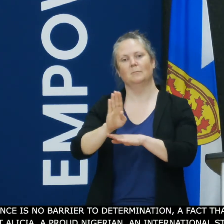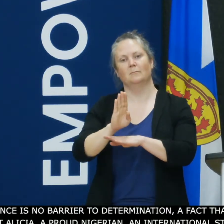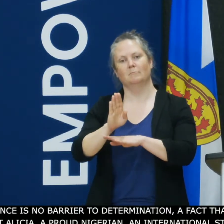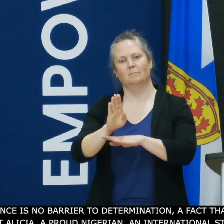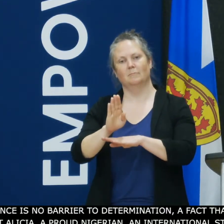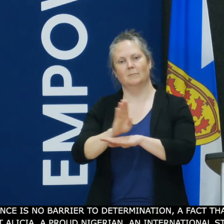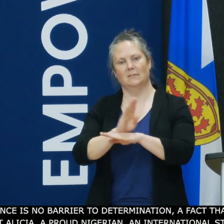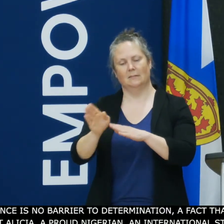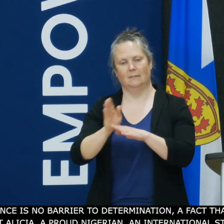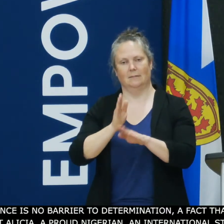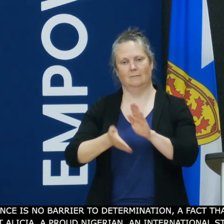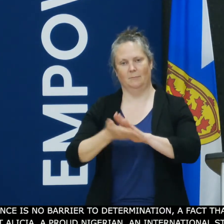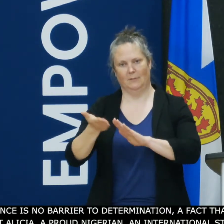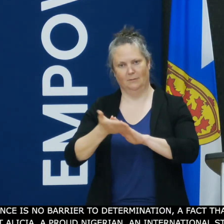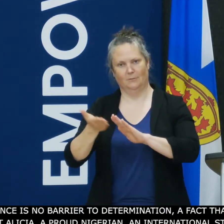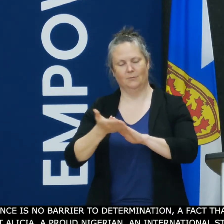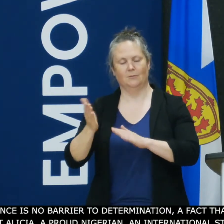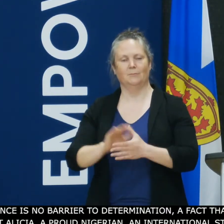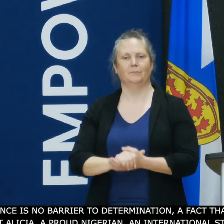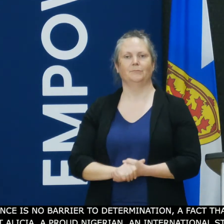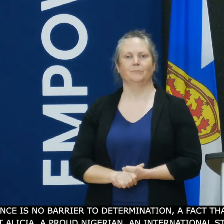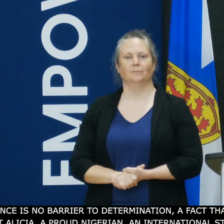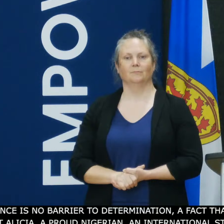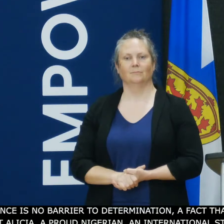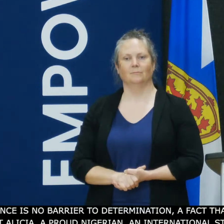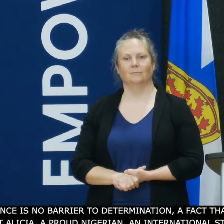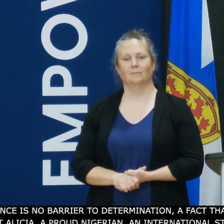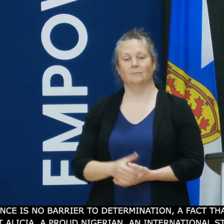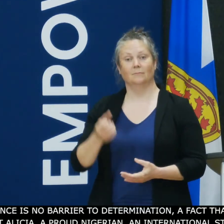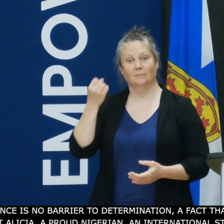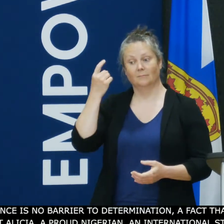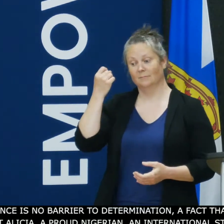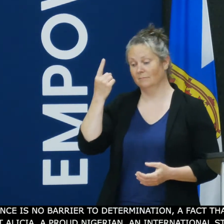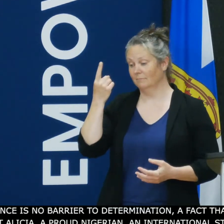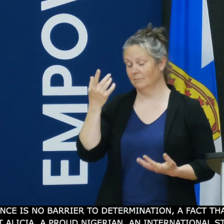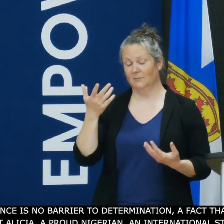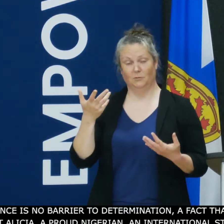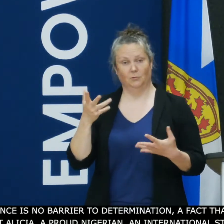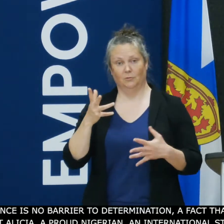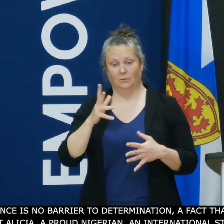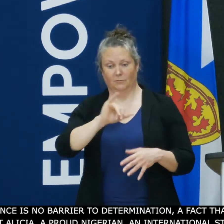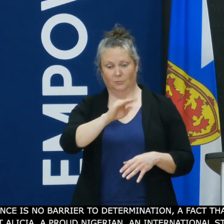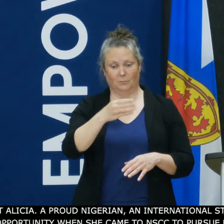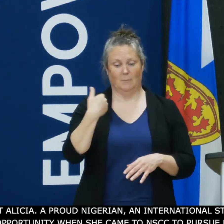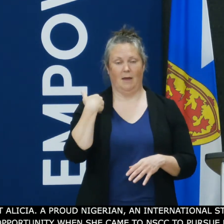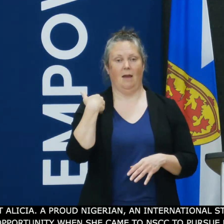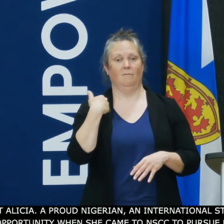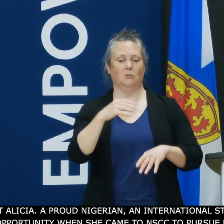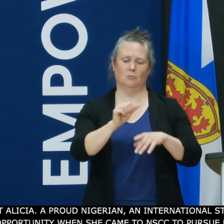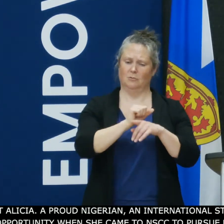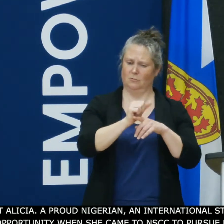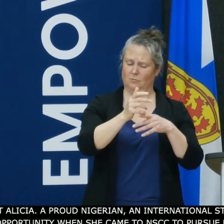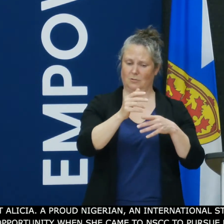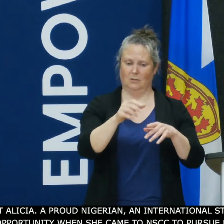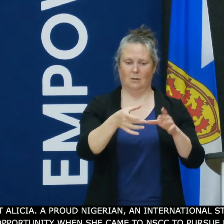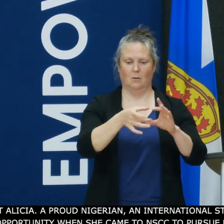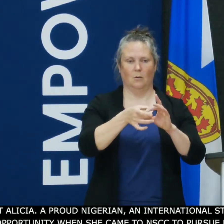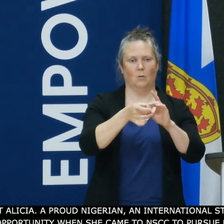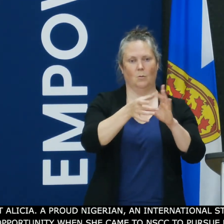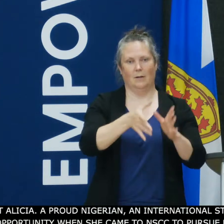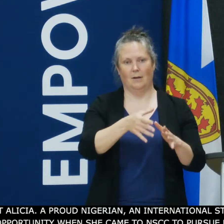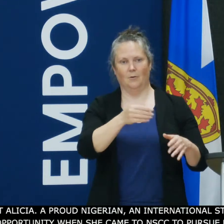administration, leaving behind a successful career as a training coordinator and manager.